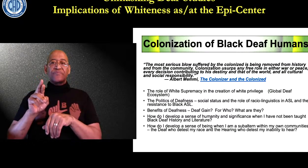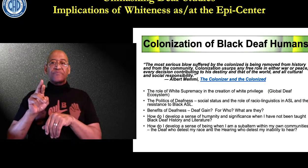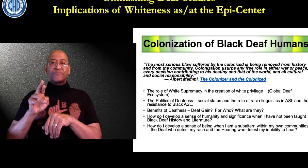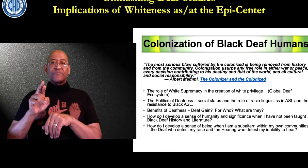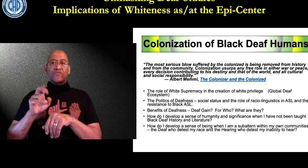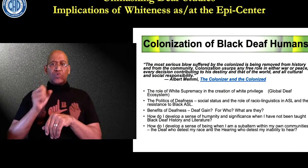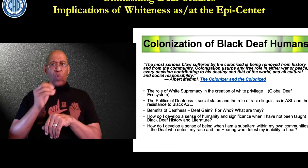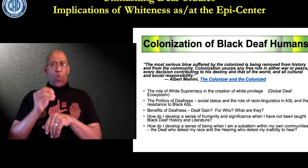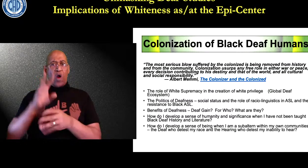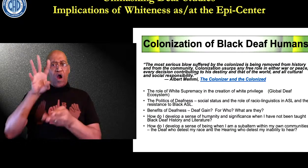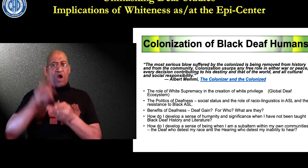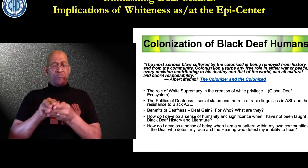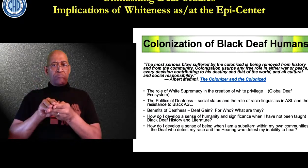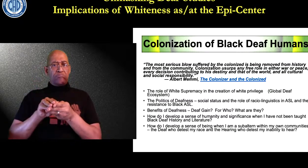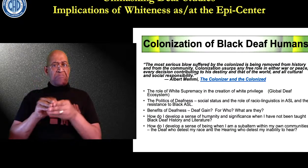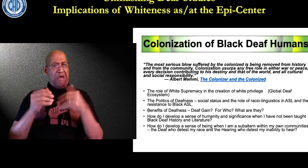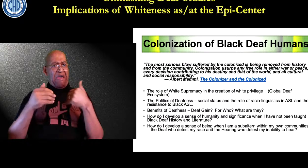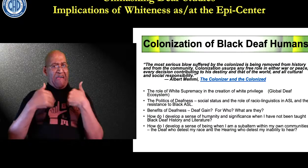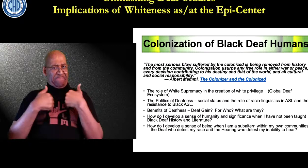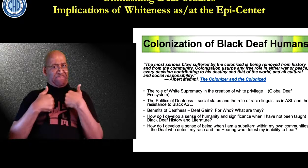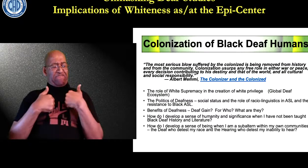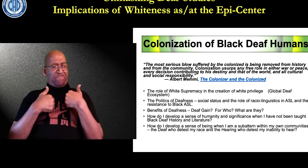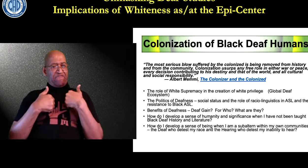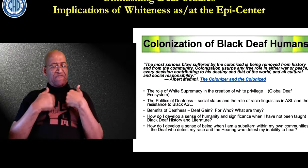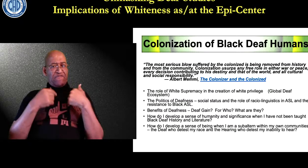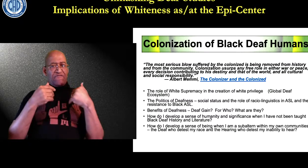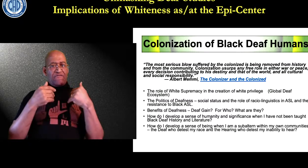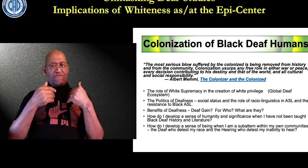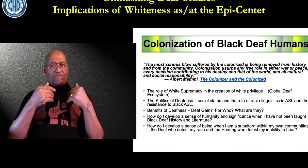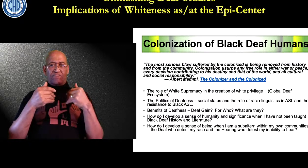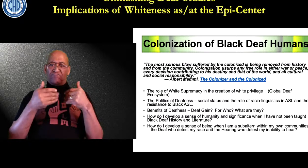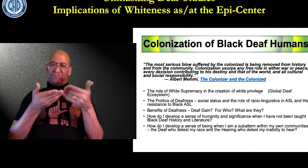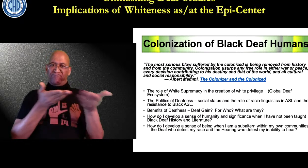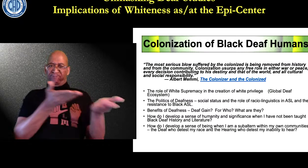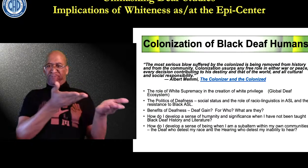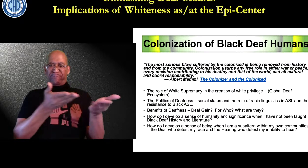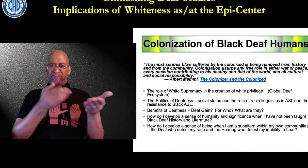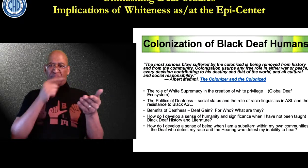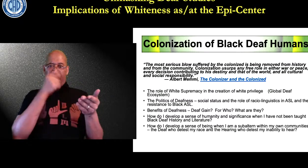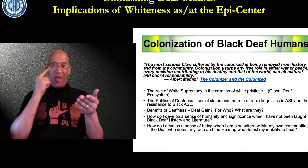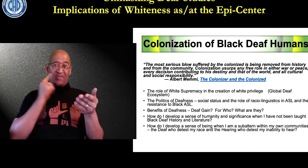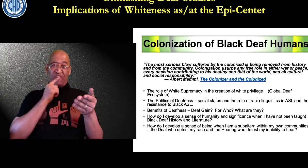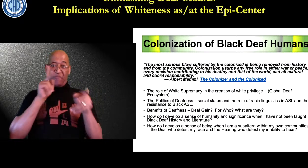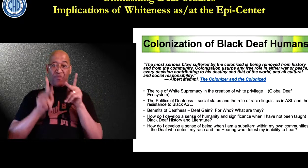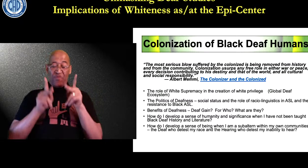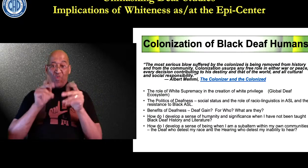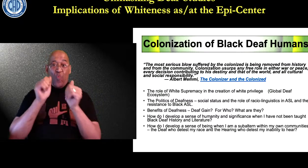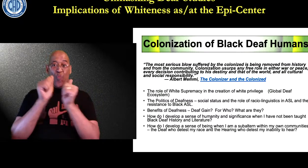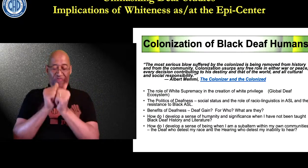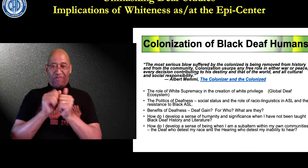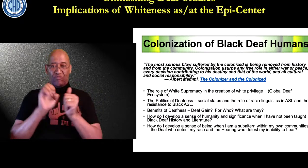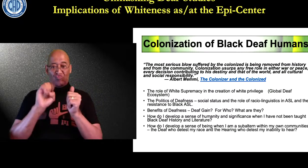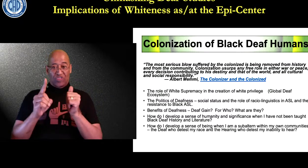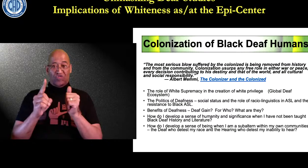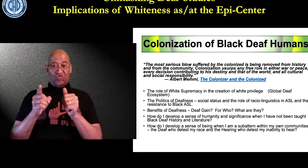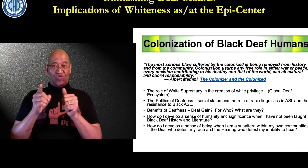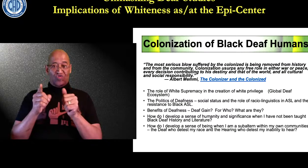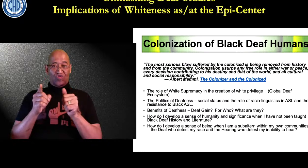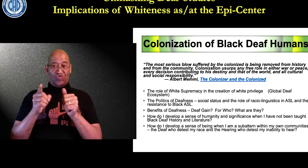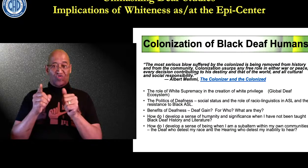as another school set up by P.H. Skinner. So altogether, we had